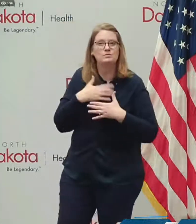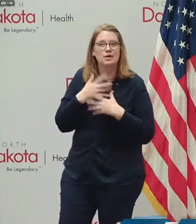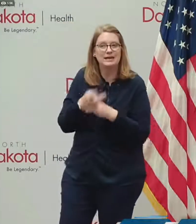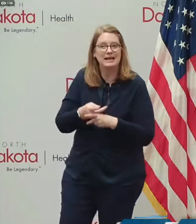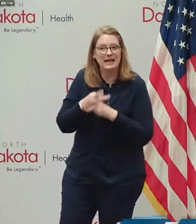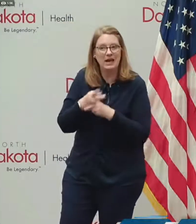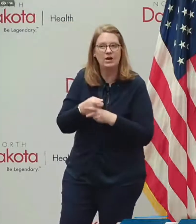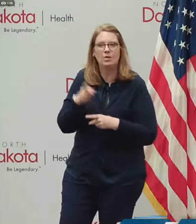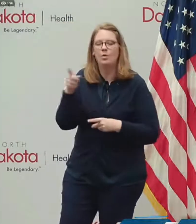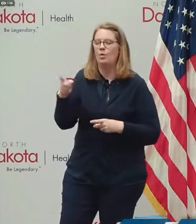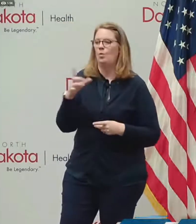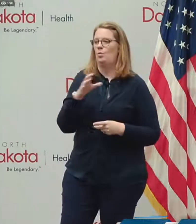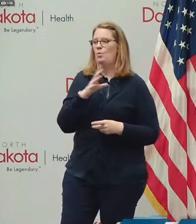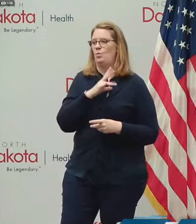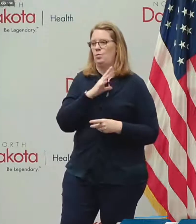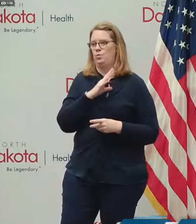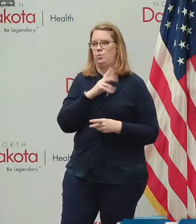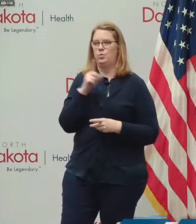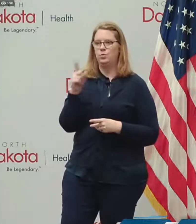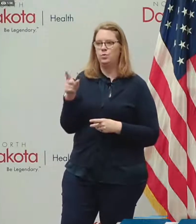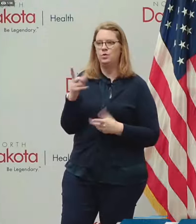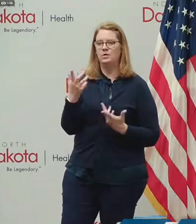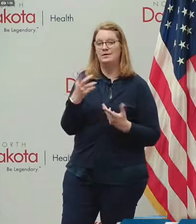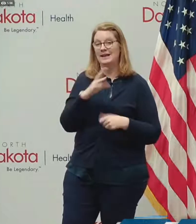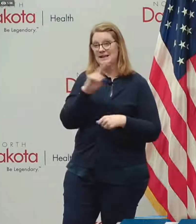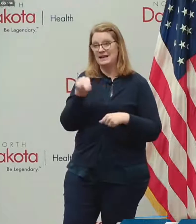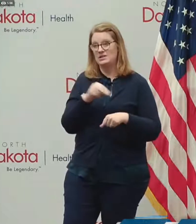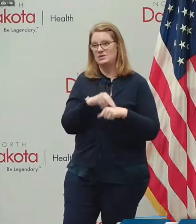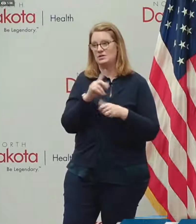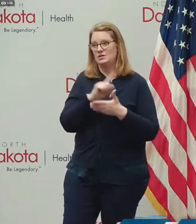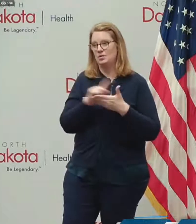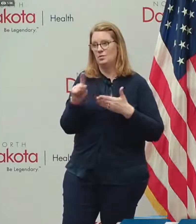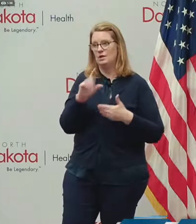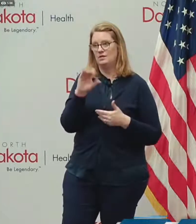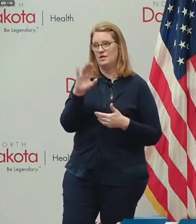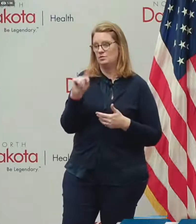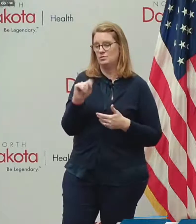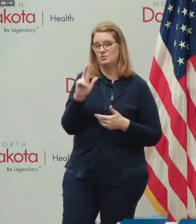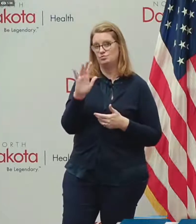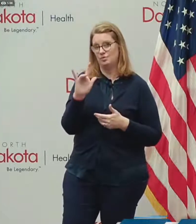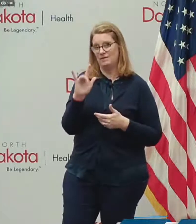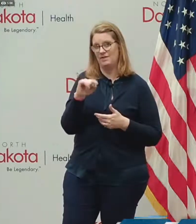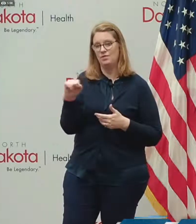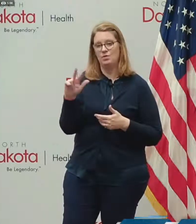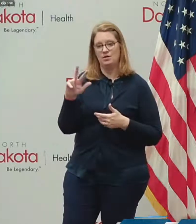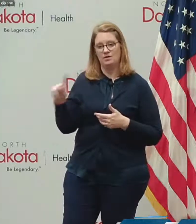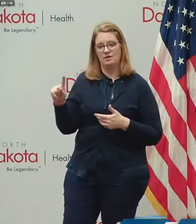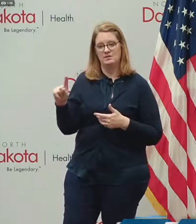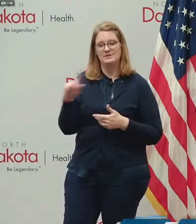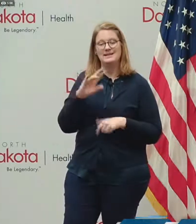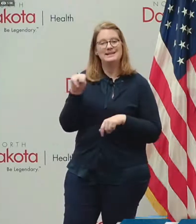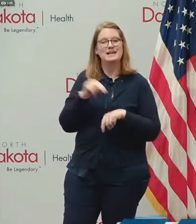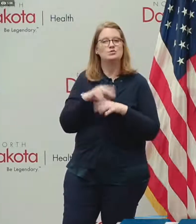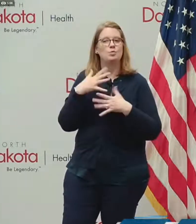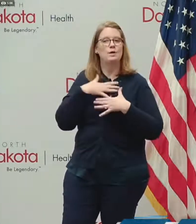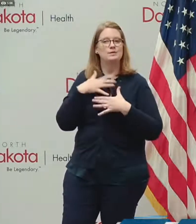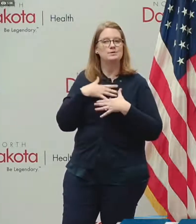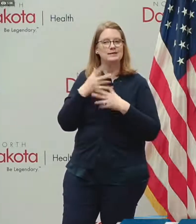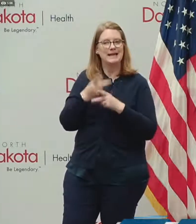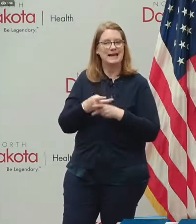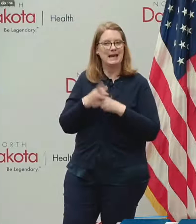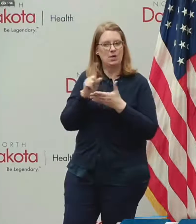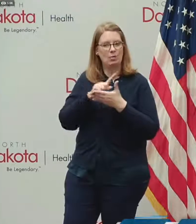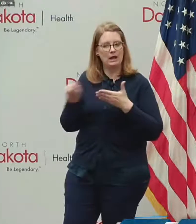truly among those that are on the front line. Nationally, the week of October 25th to 31st is the National Respiratory Care